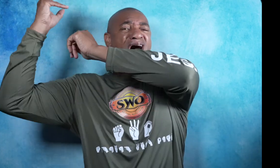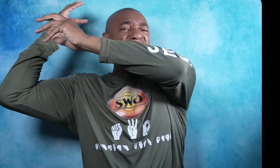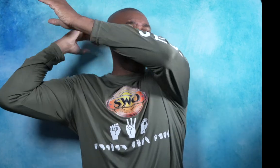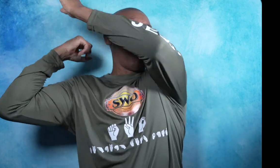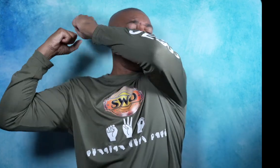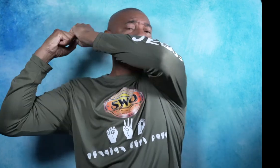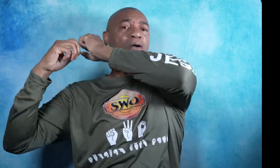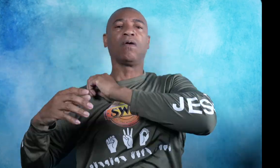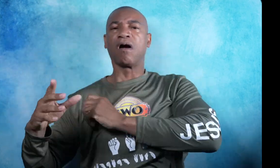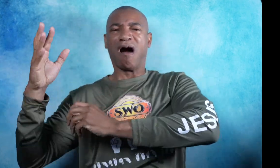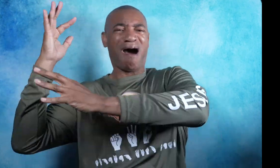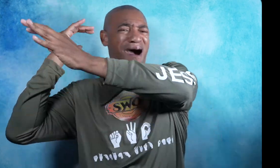Or